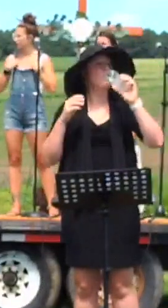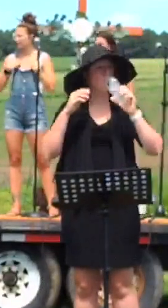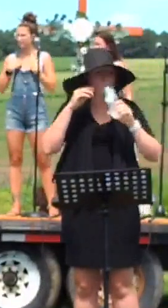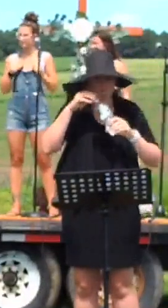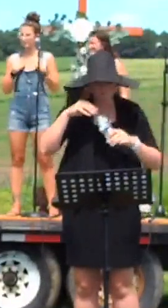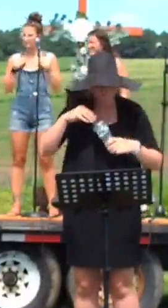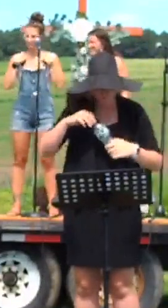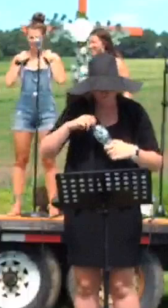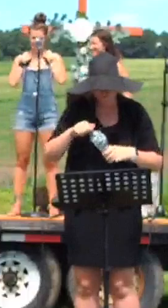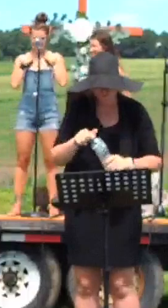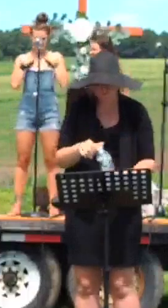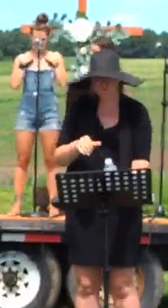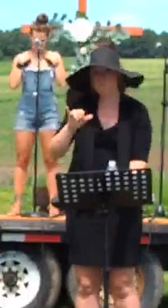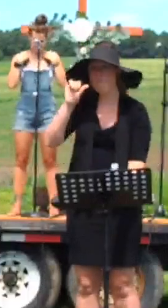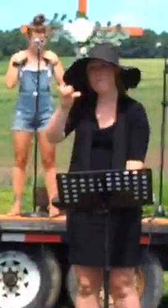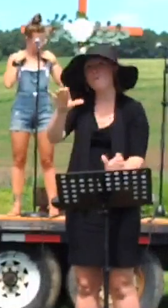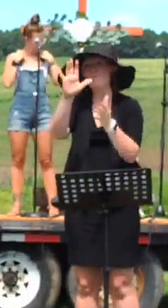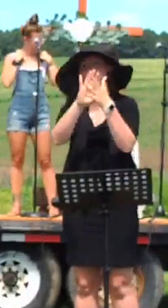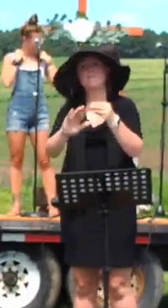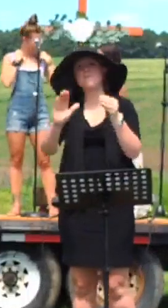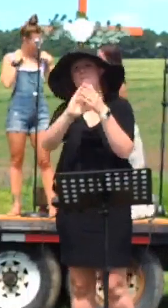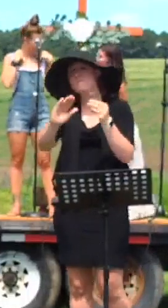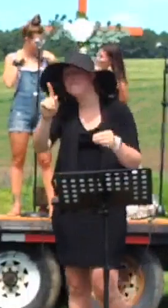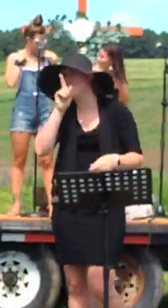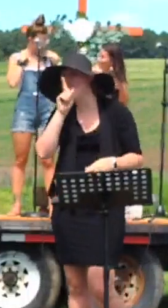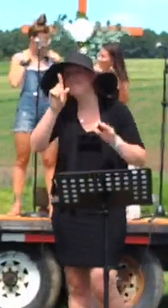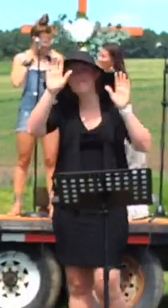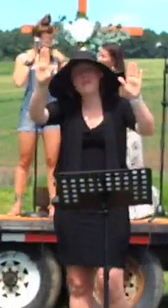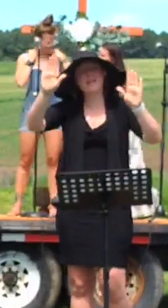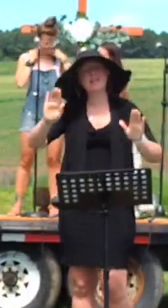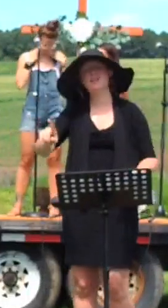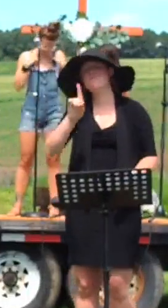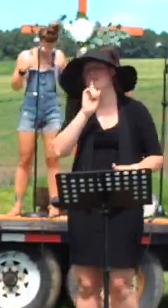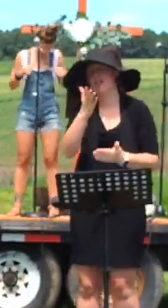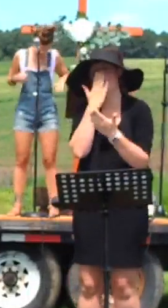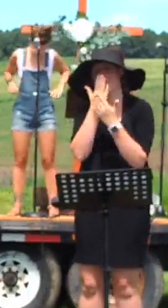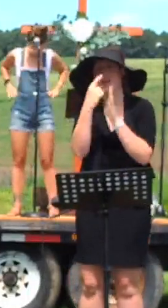And this whole series has been so